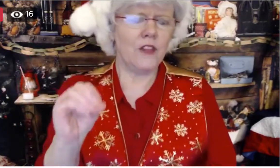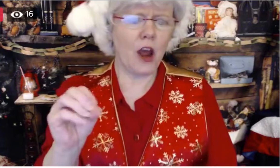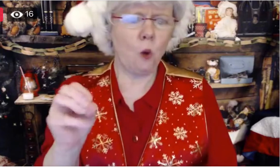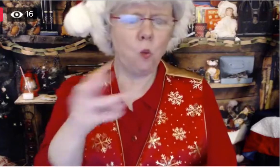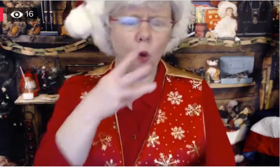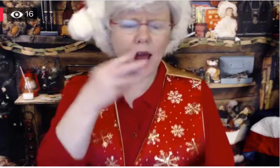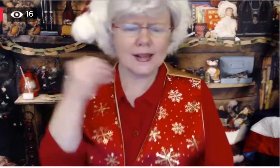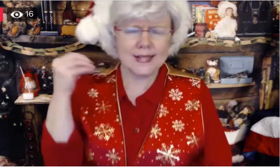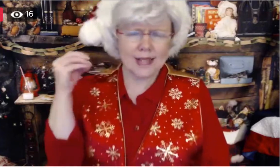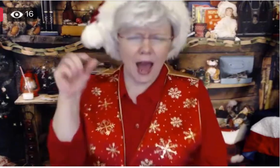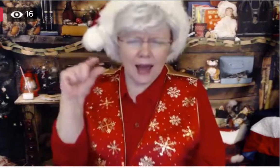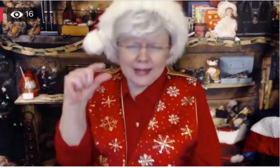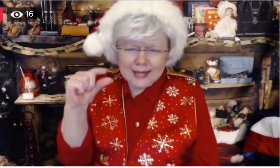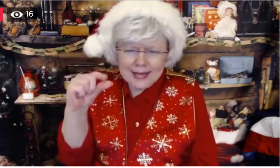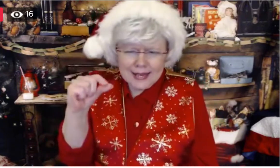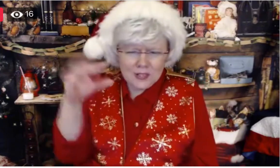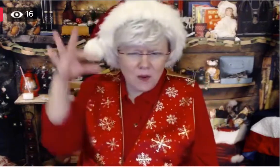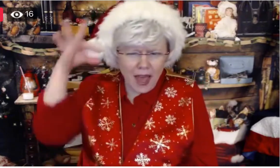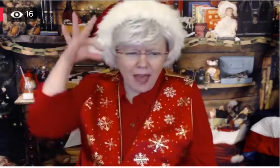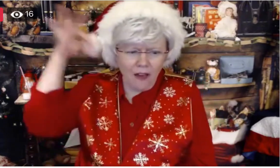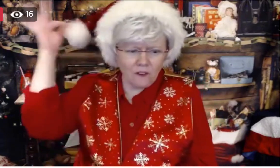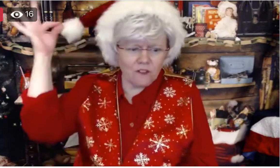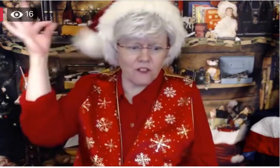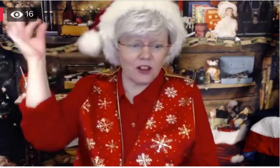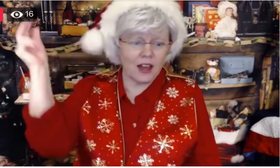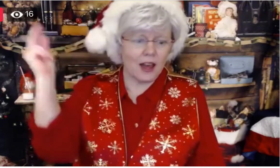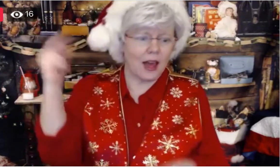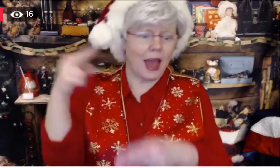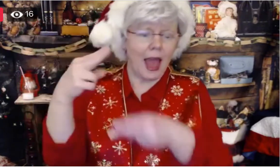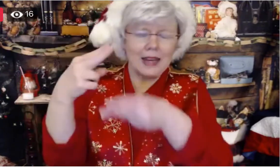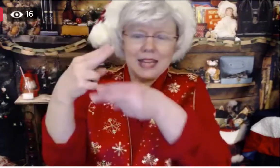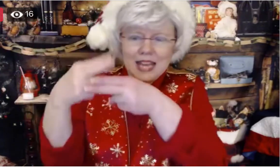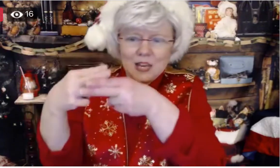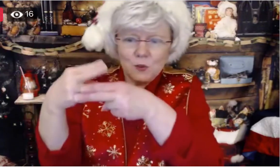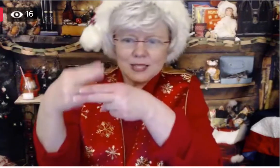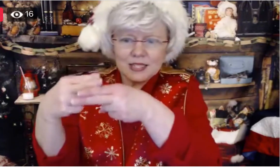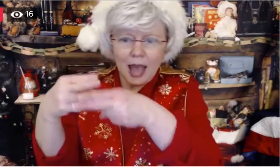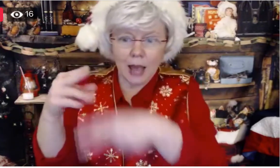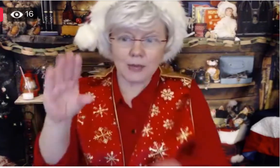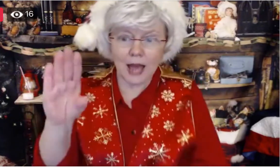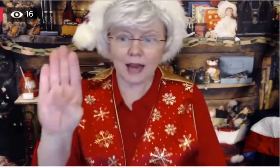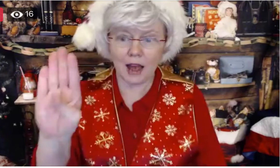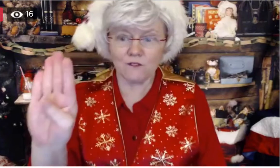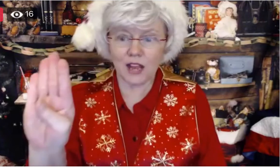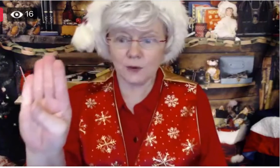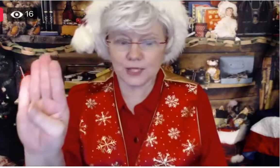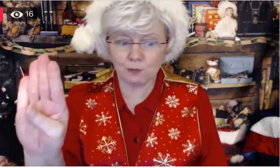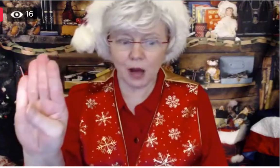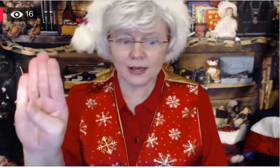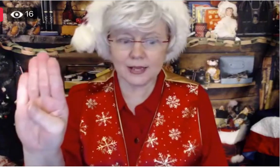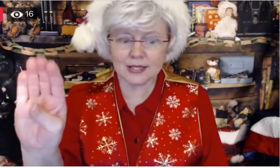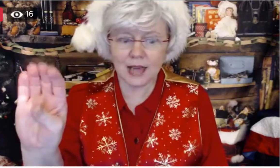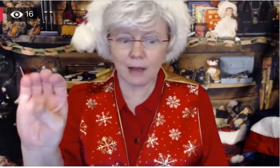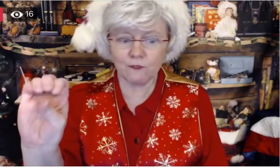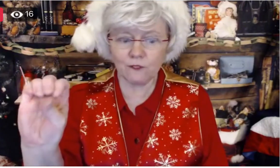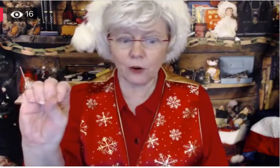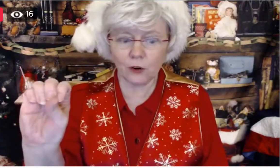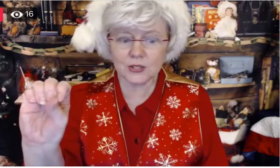There was a little elf, and he was named, and I finger spell his name